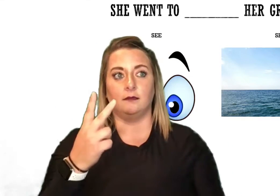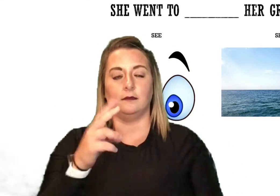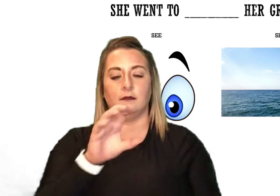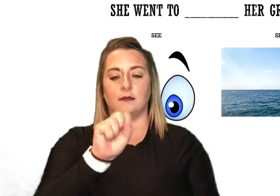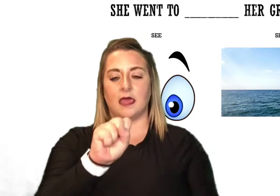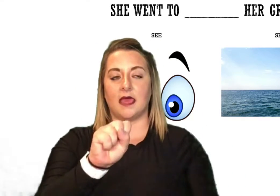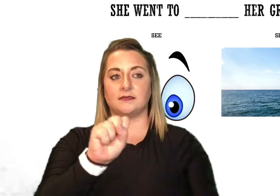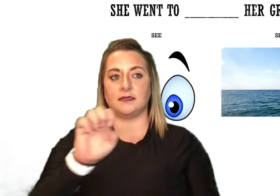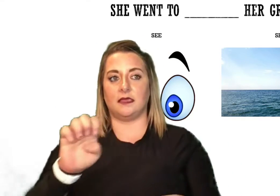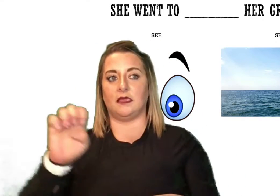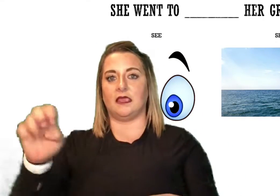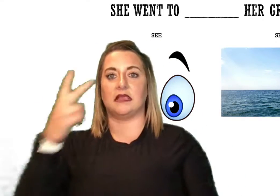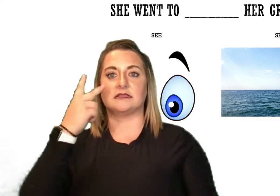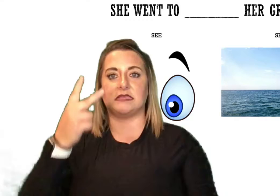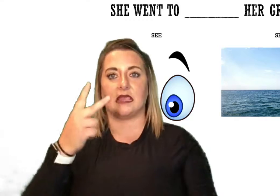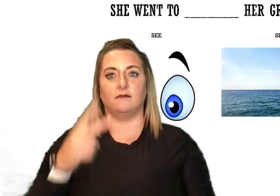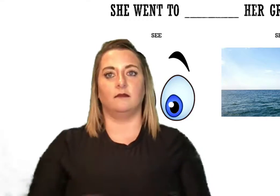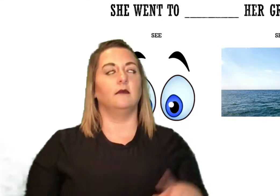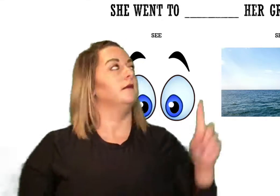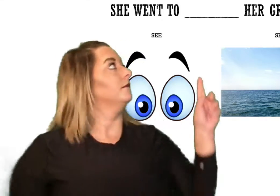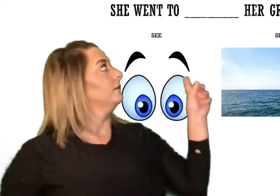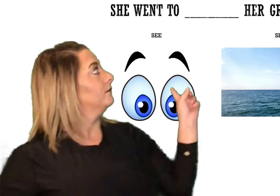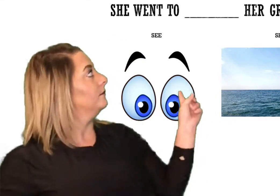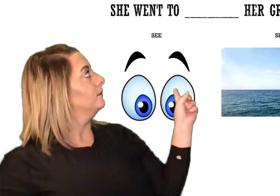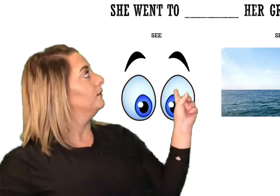see, S-E-E, see.